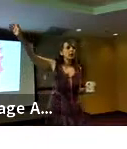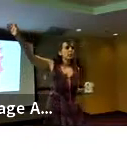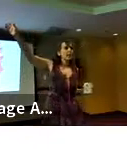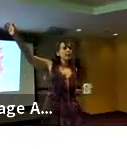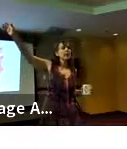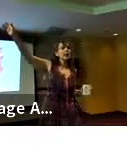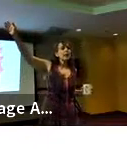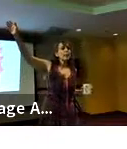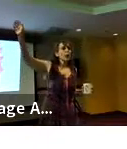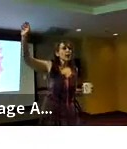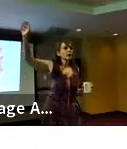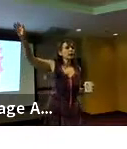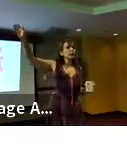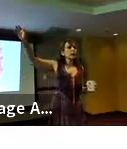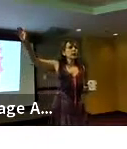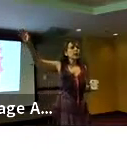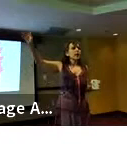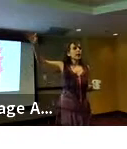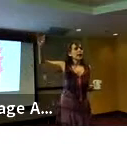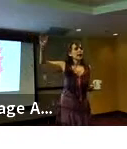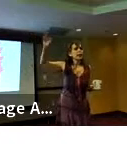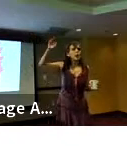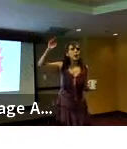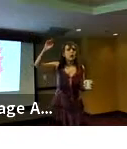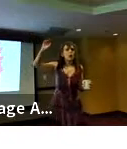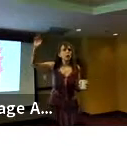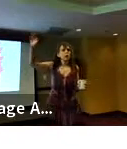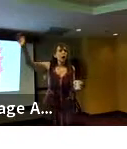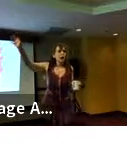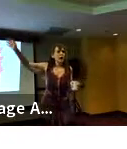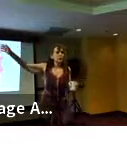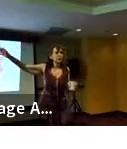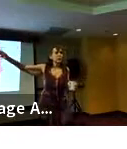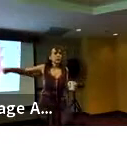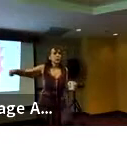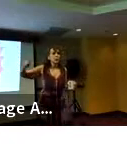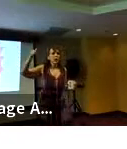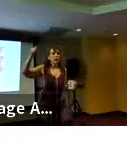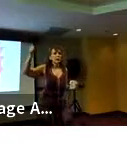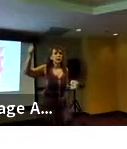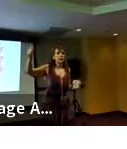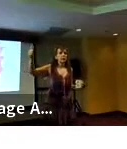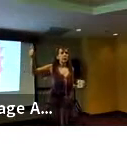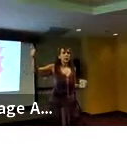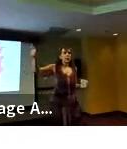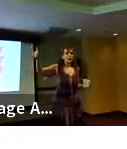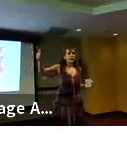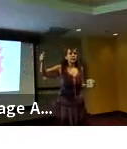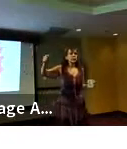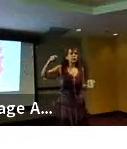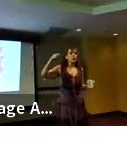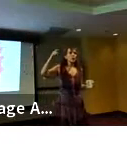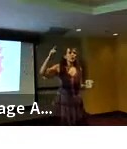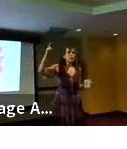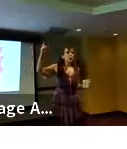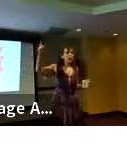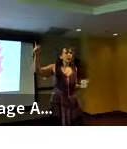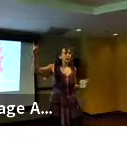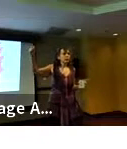YouTube. I highly recommend if you are interested in neuroscience. He's a neuroscientist. He is